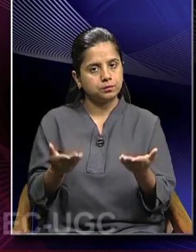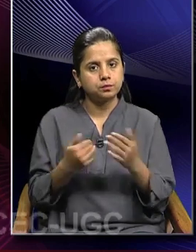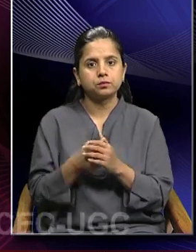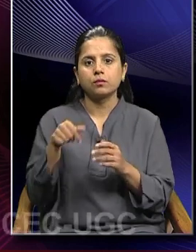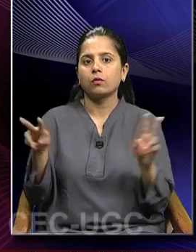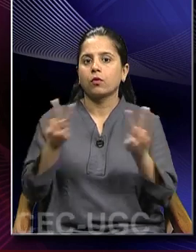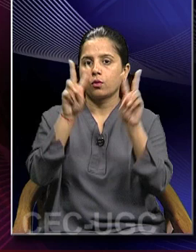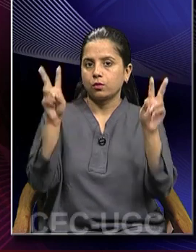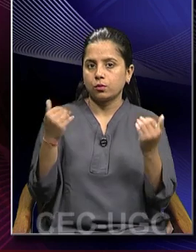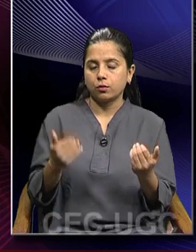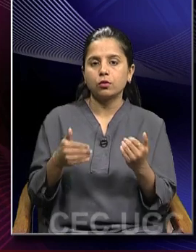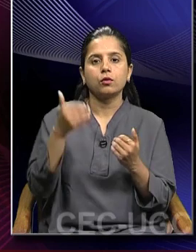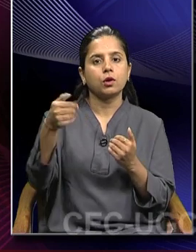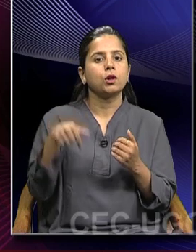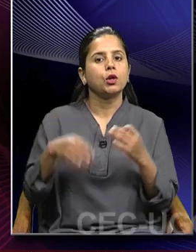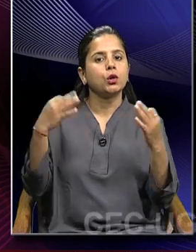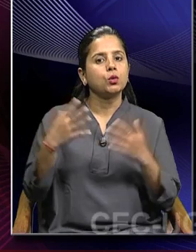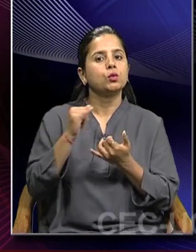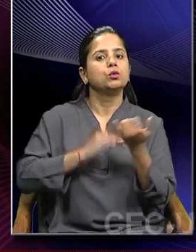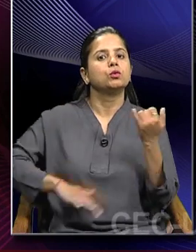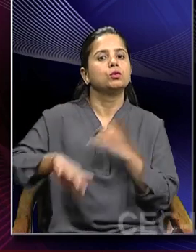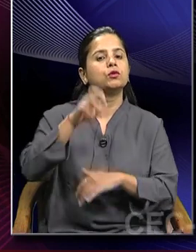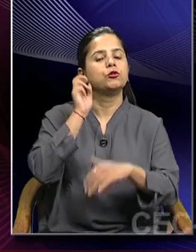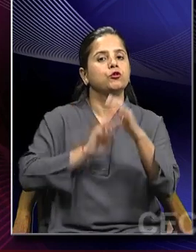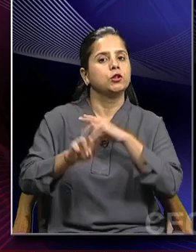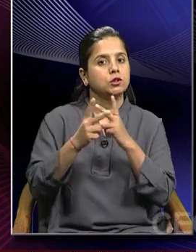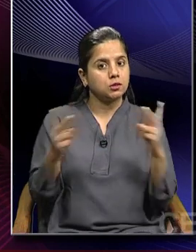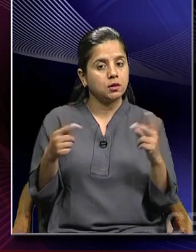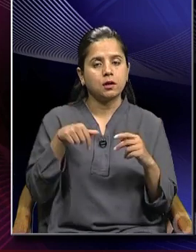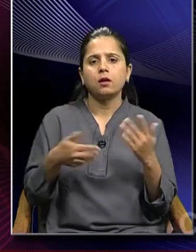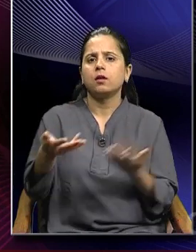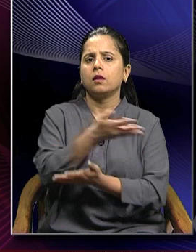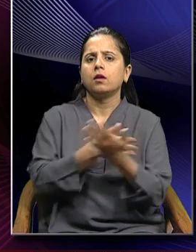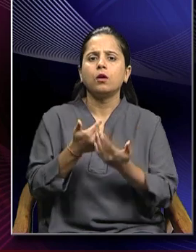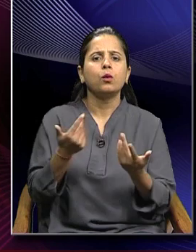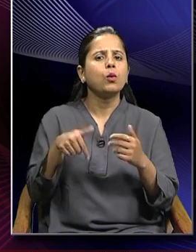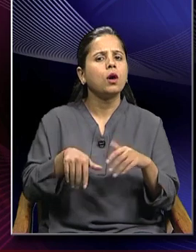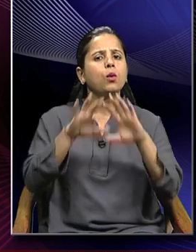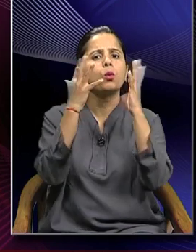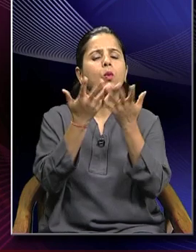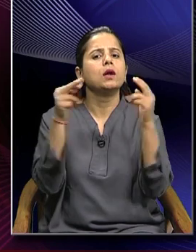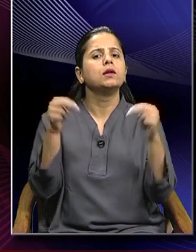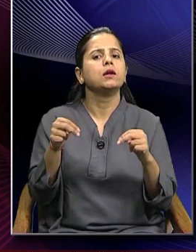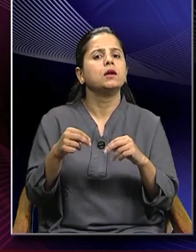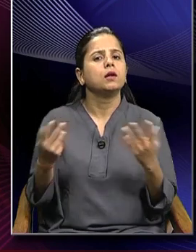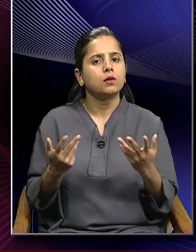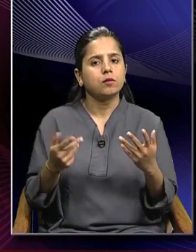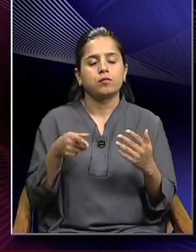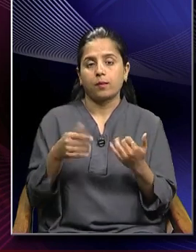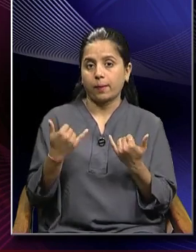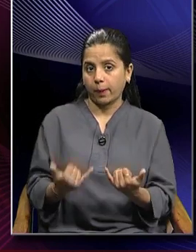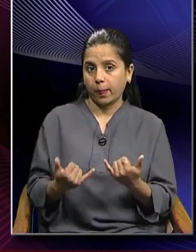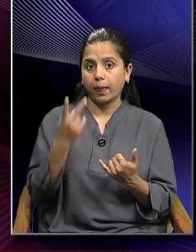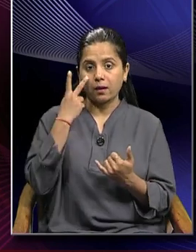this topic, that is towards a new social vision. And there we discussed what the world needs actually. At the